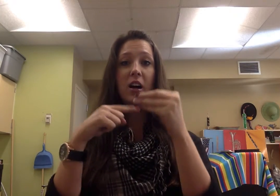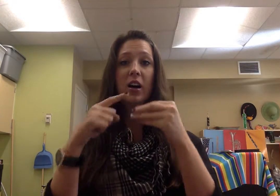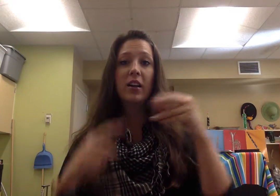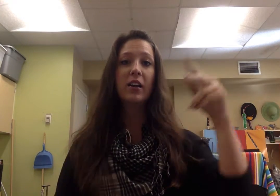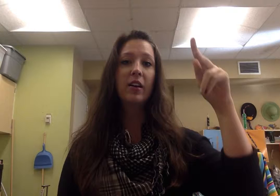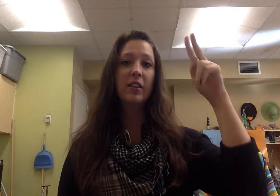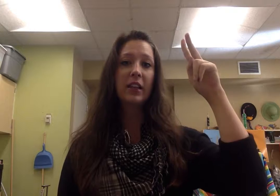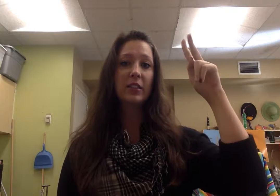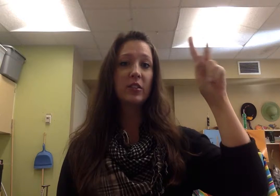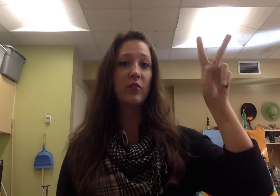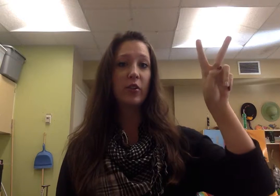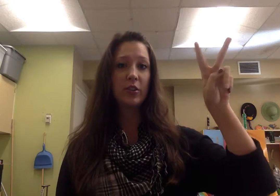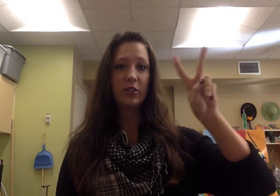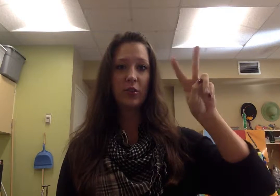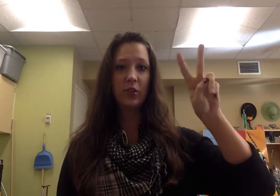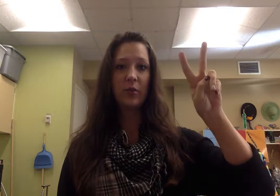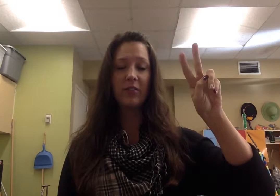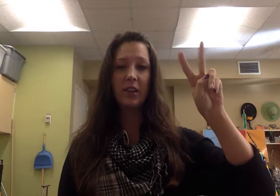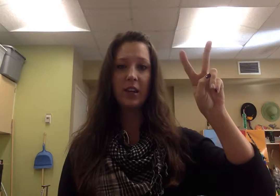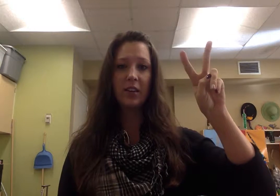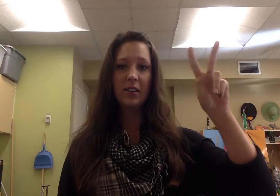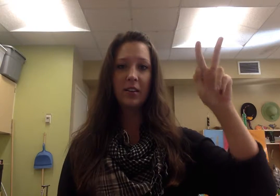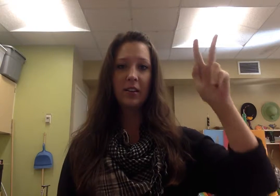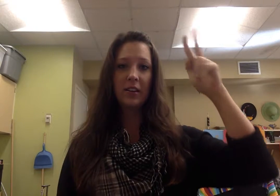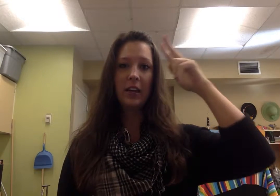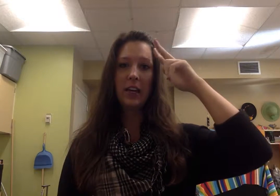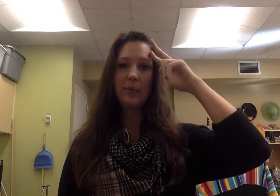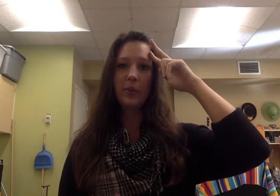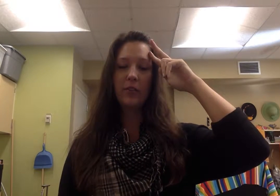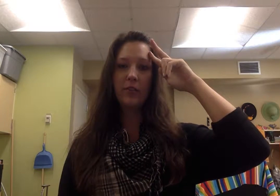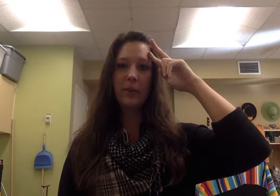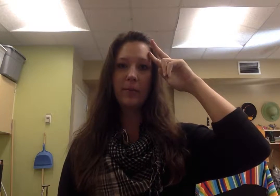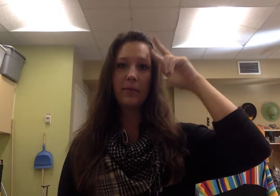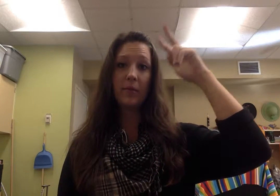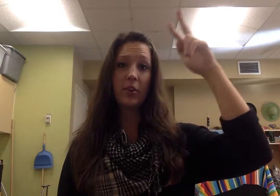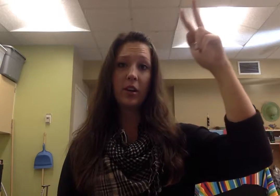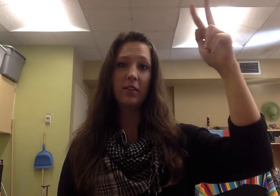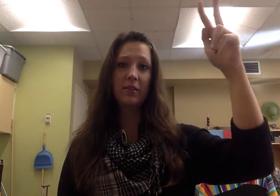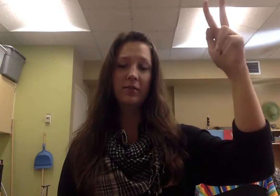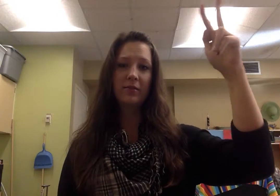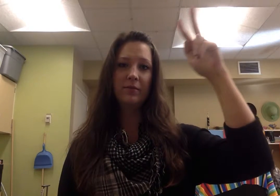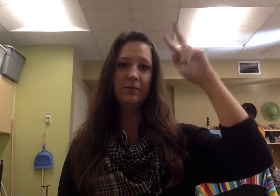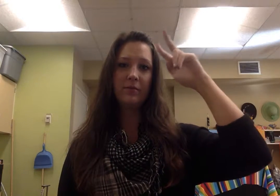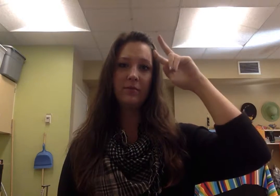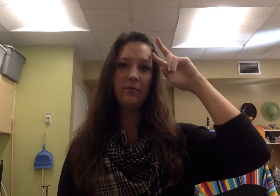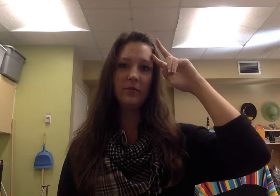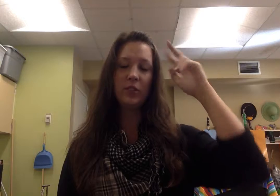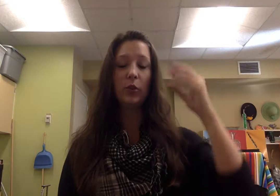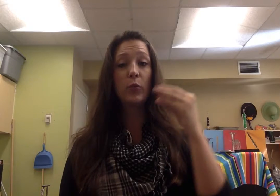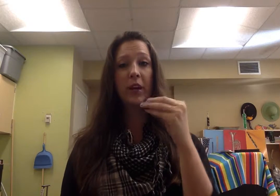yawn. Next is virgin. So you're going to do a V and put it from your head. So